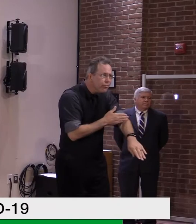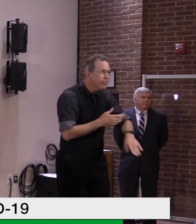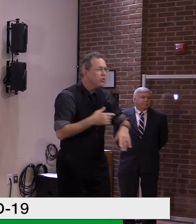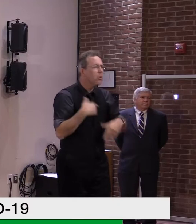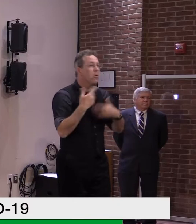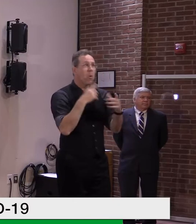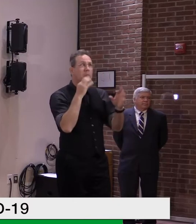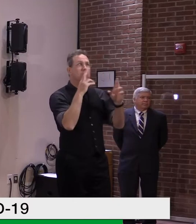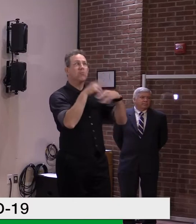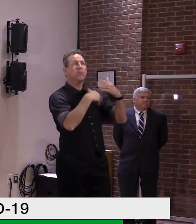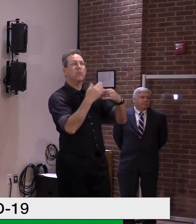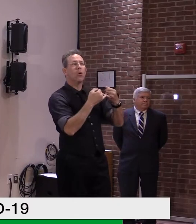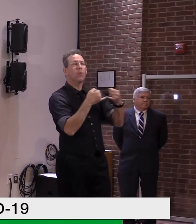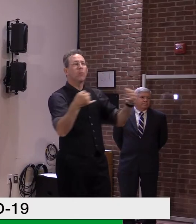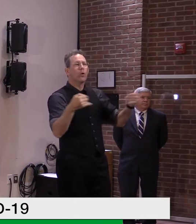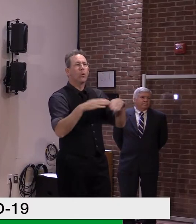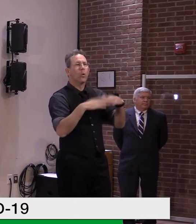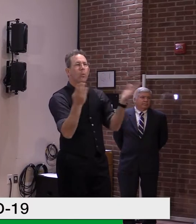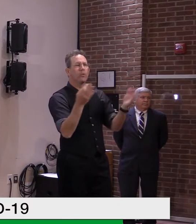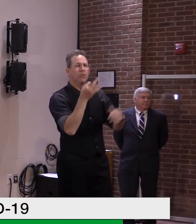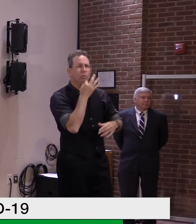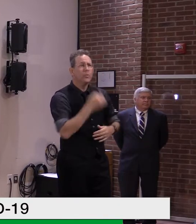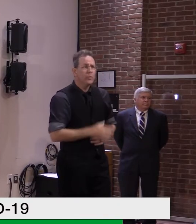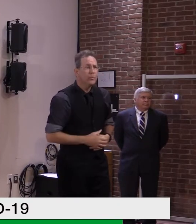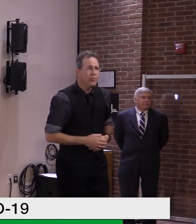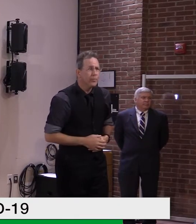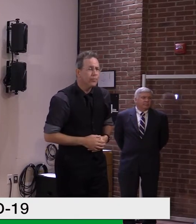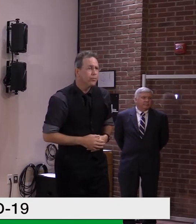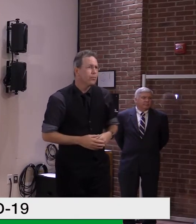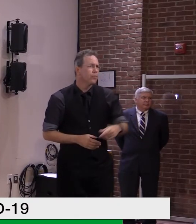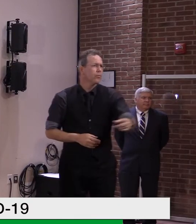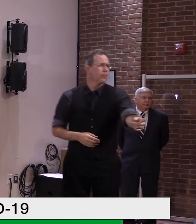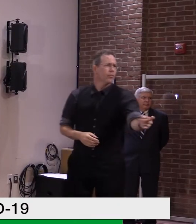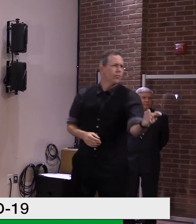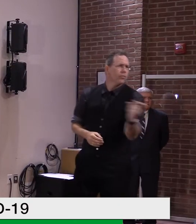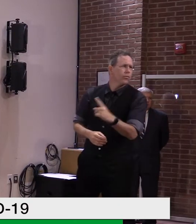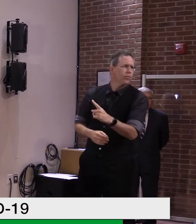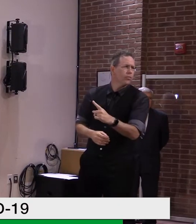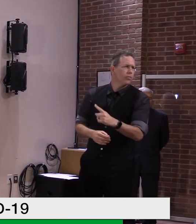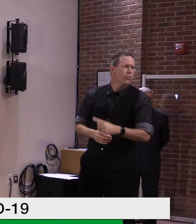know, I'm sure you've seen, you're getting some national attention for signing the